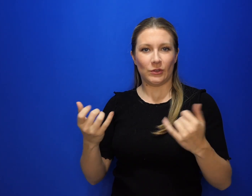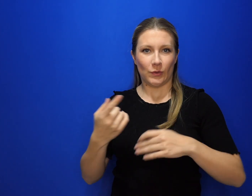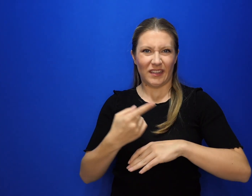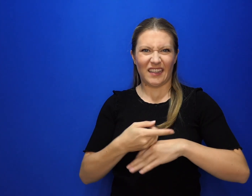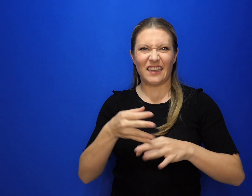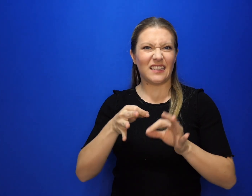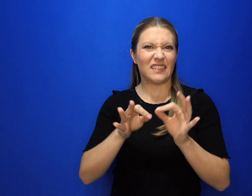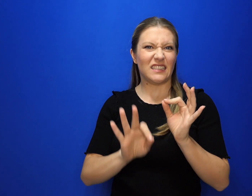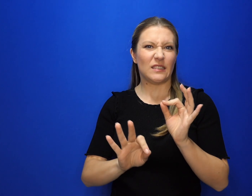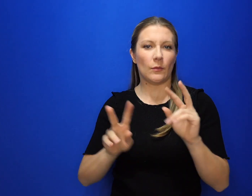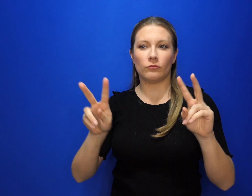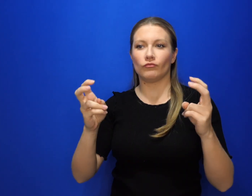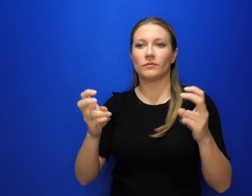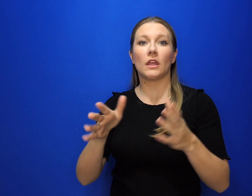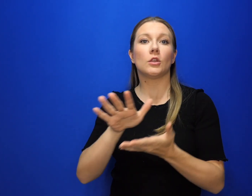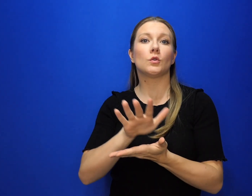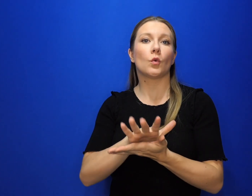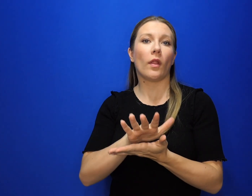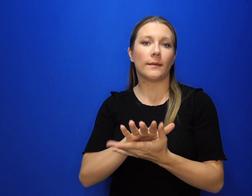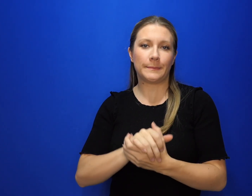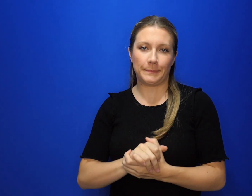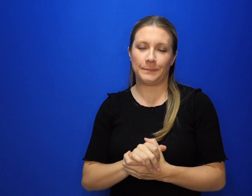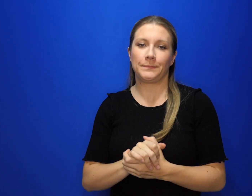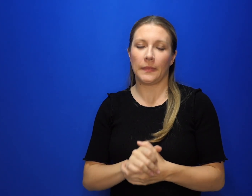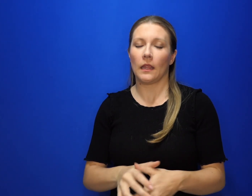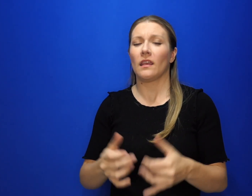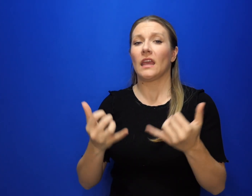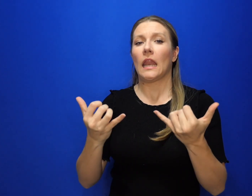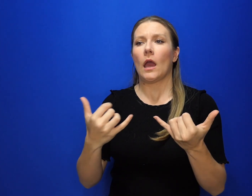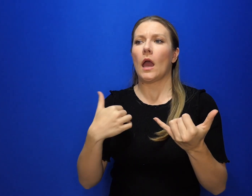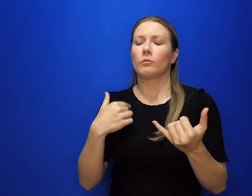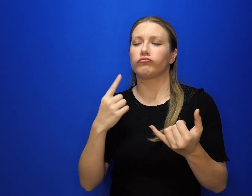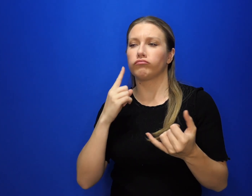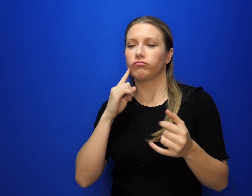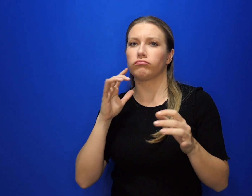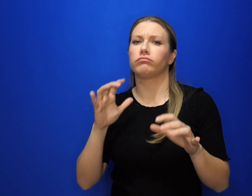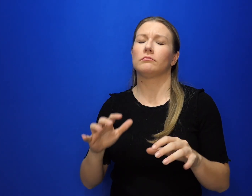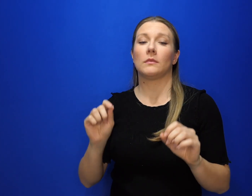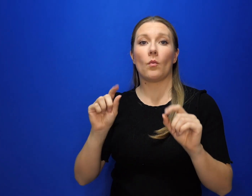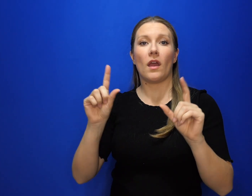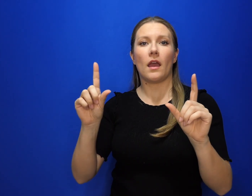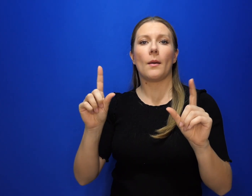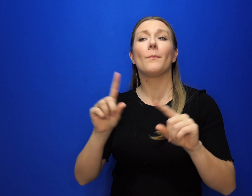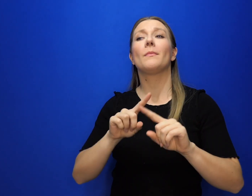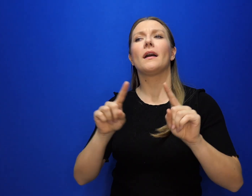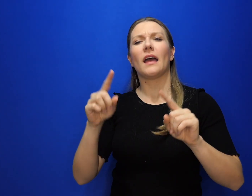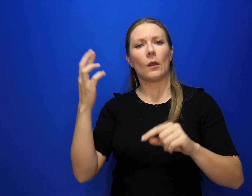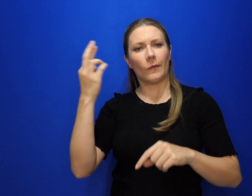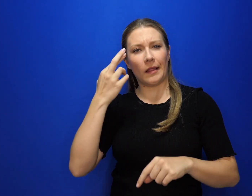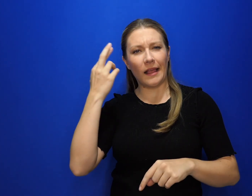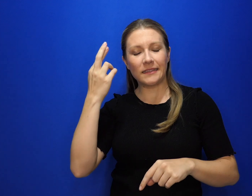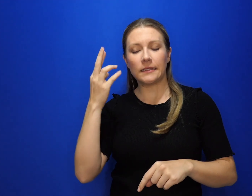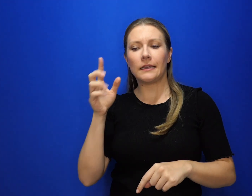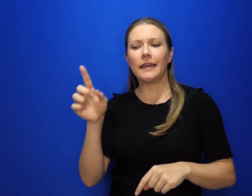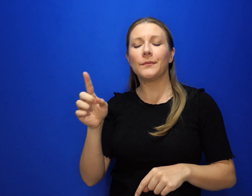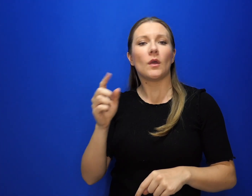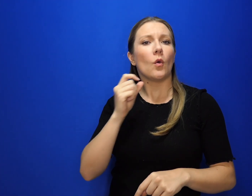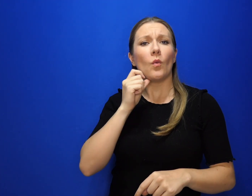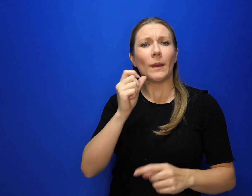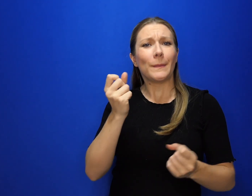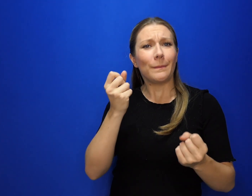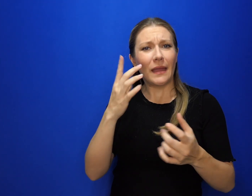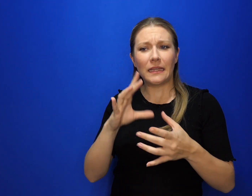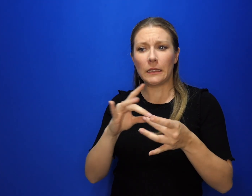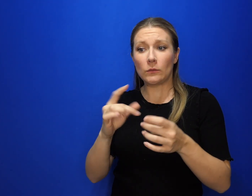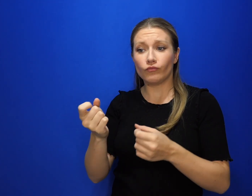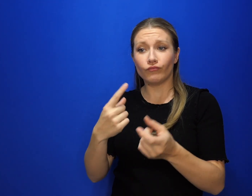simple headline here, school. Now, I was surprised, and then I thought about it a little bit. There weren't a